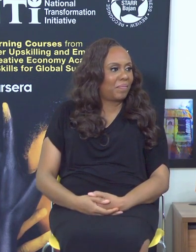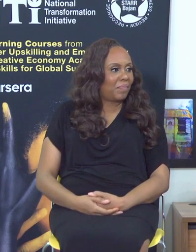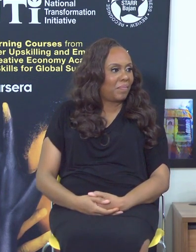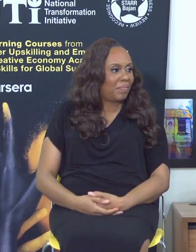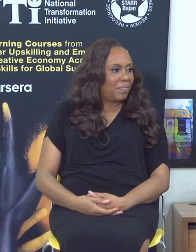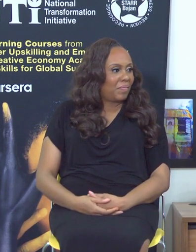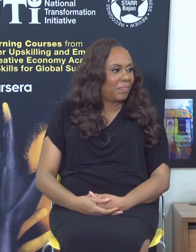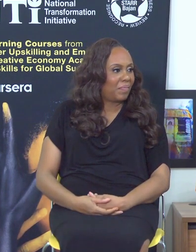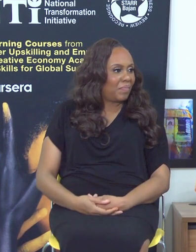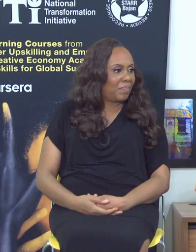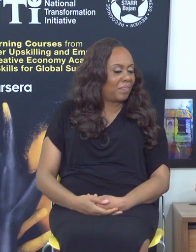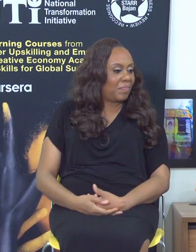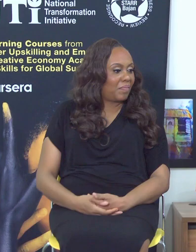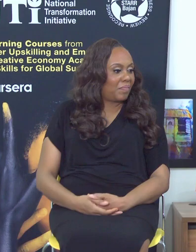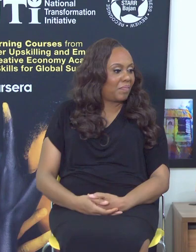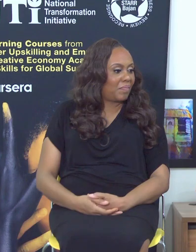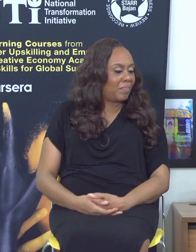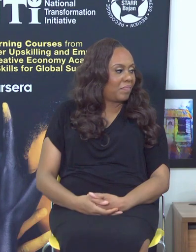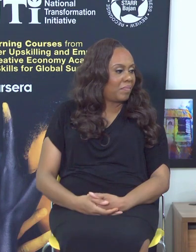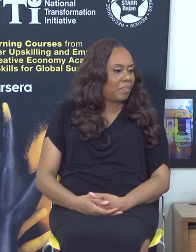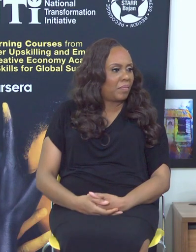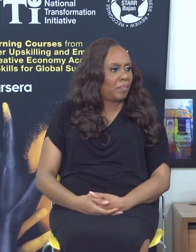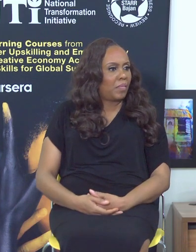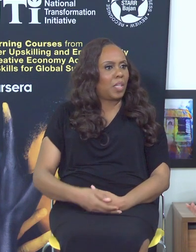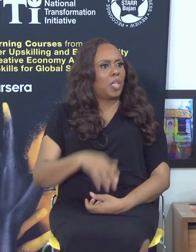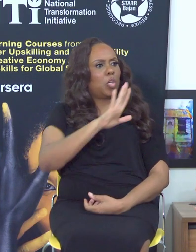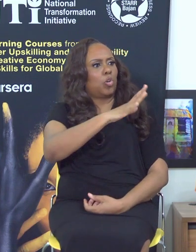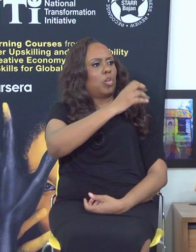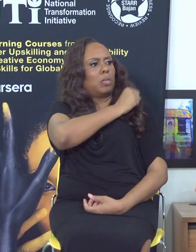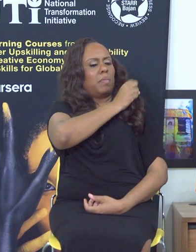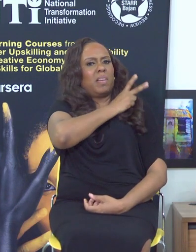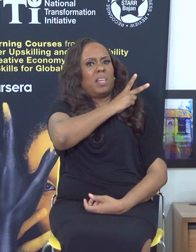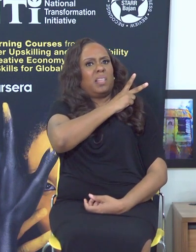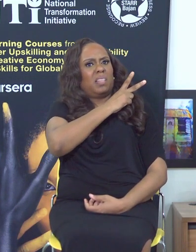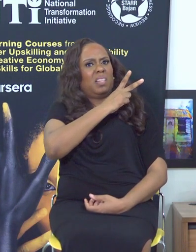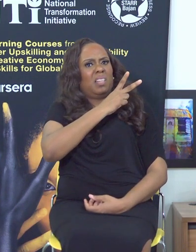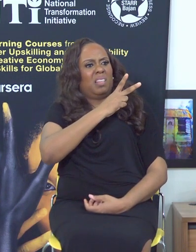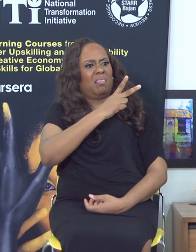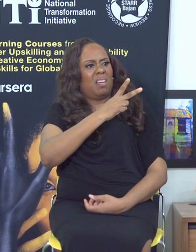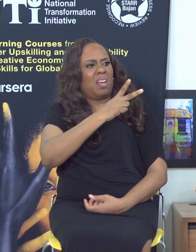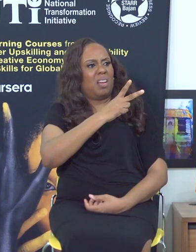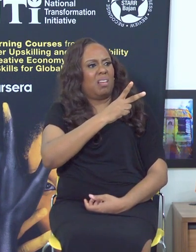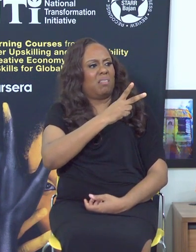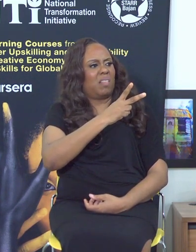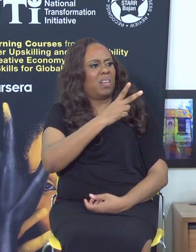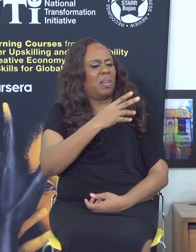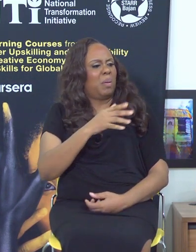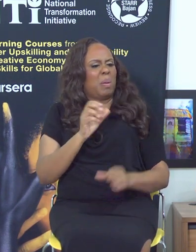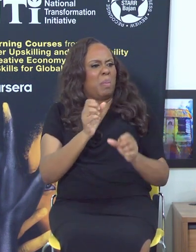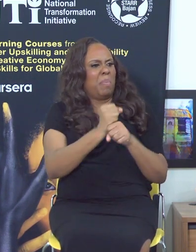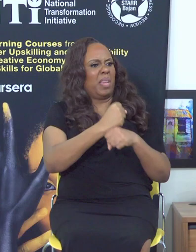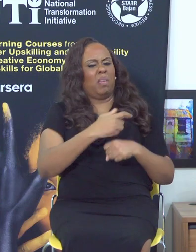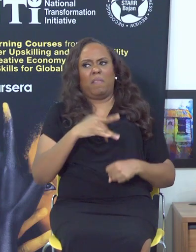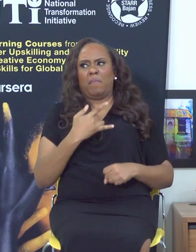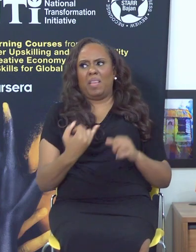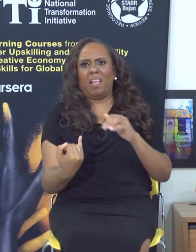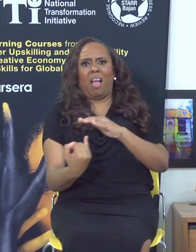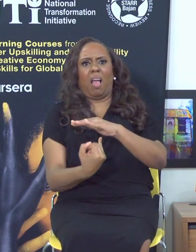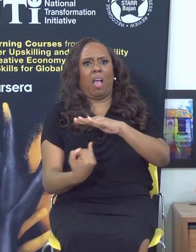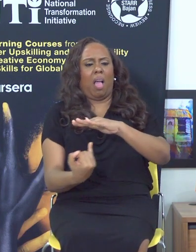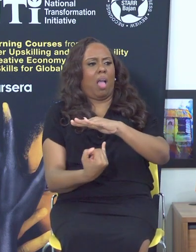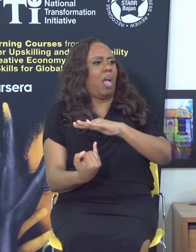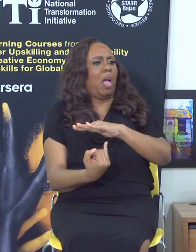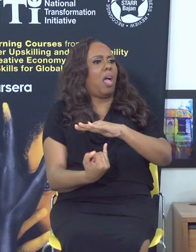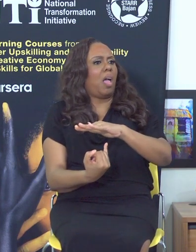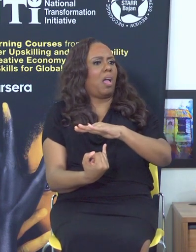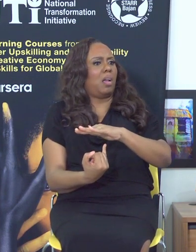So not only did she make you feel separate in your she space, made me feel that my hearing